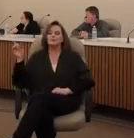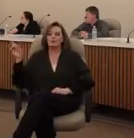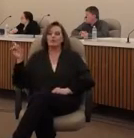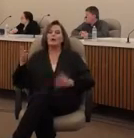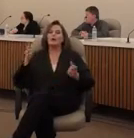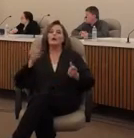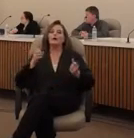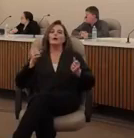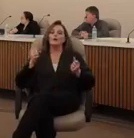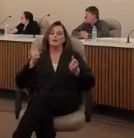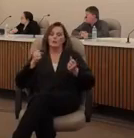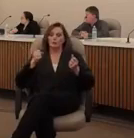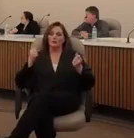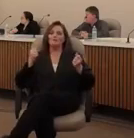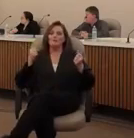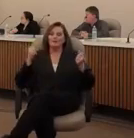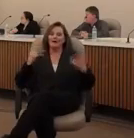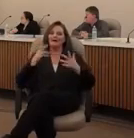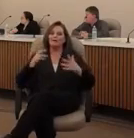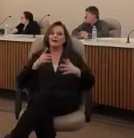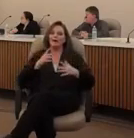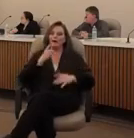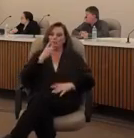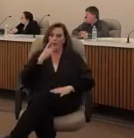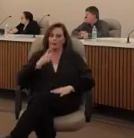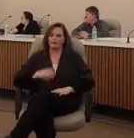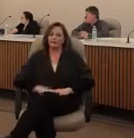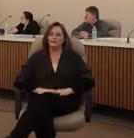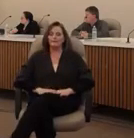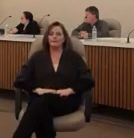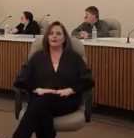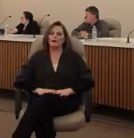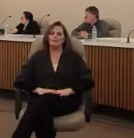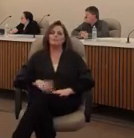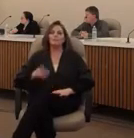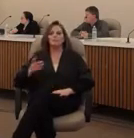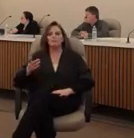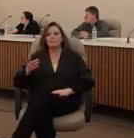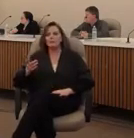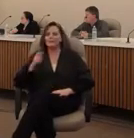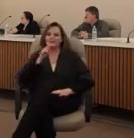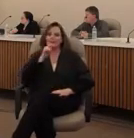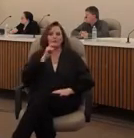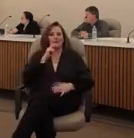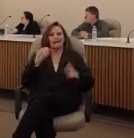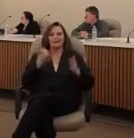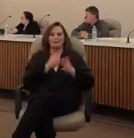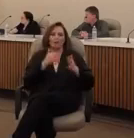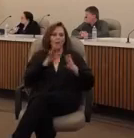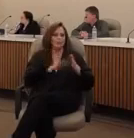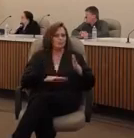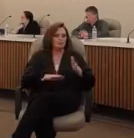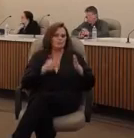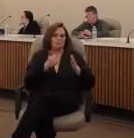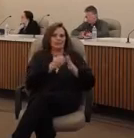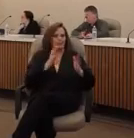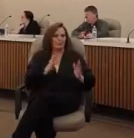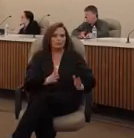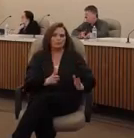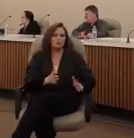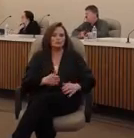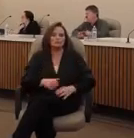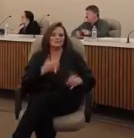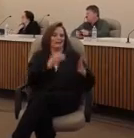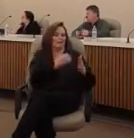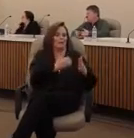quite a bit of screening for the site. It's actually very well treed. There's not really any close neighbors. Okay. If I will